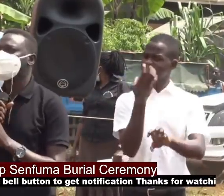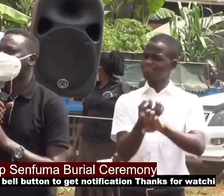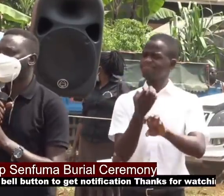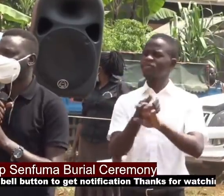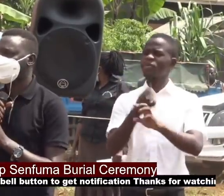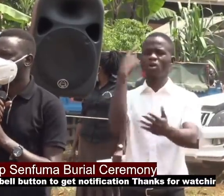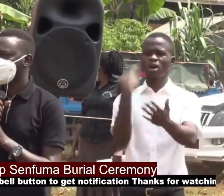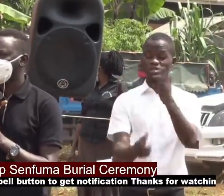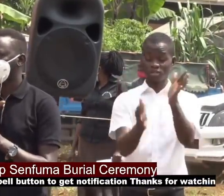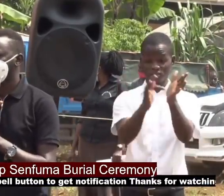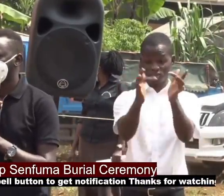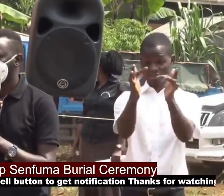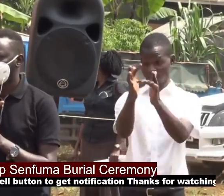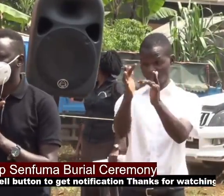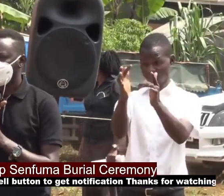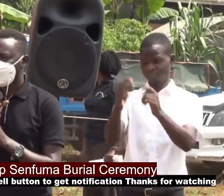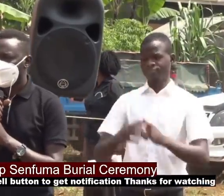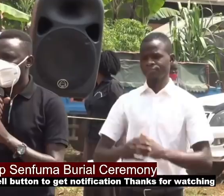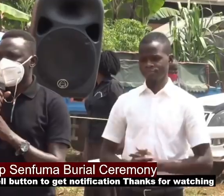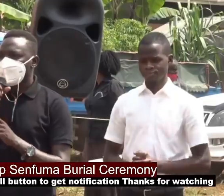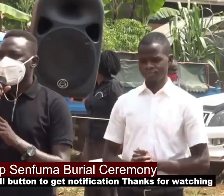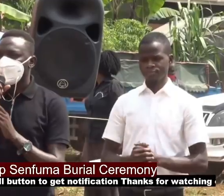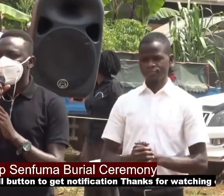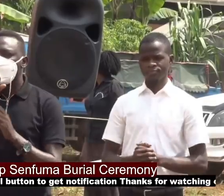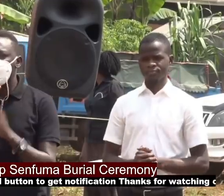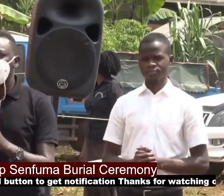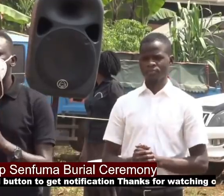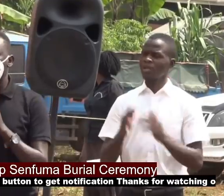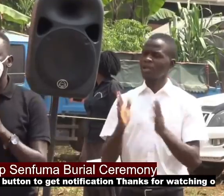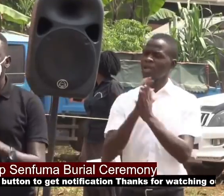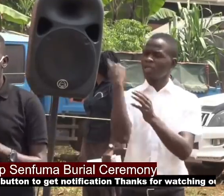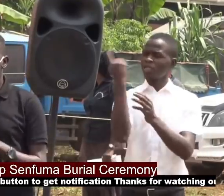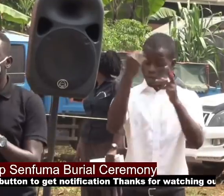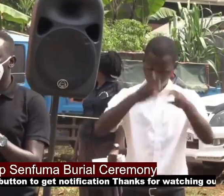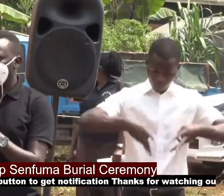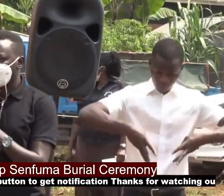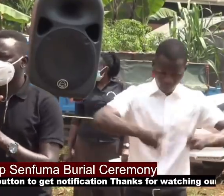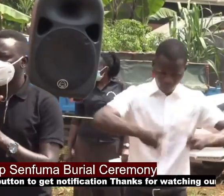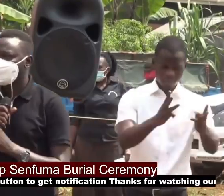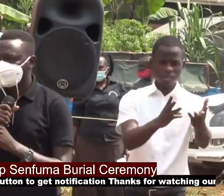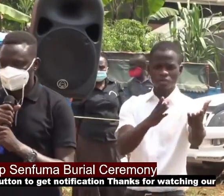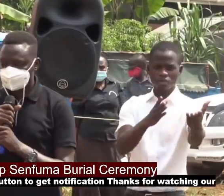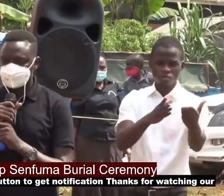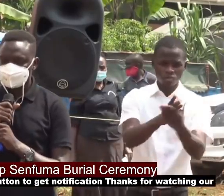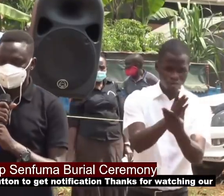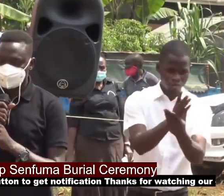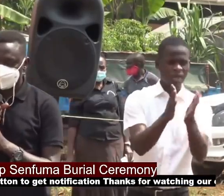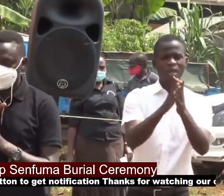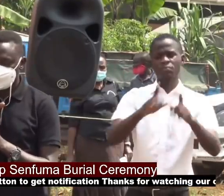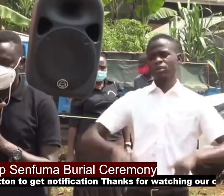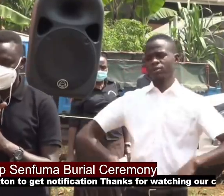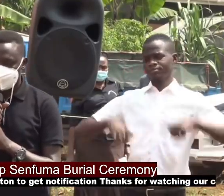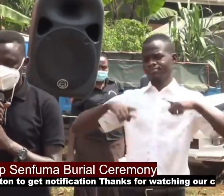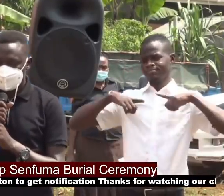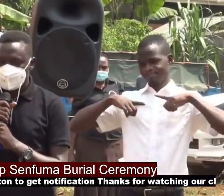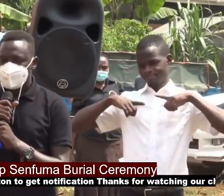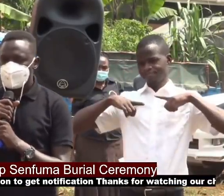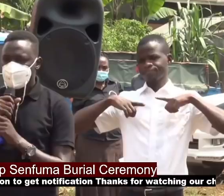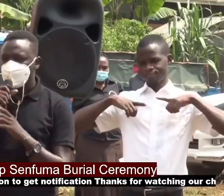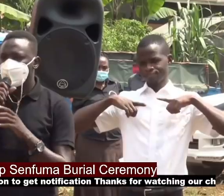And he told me that that stone is Jesus. He is the way, the truth,